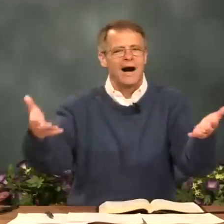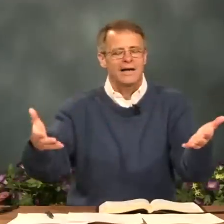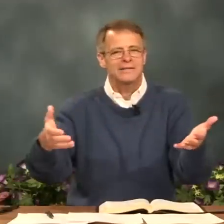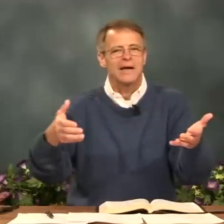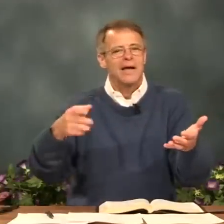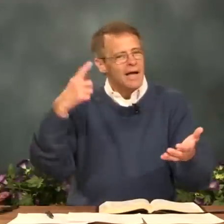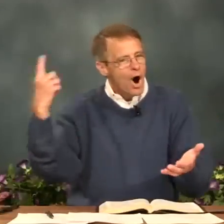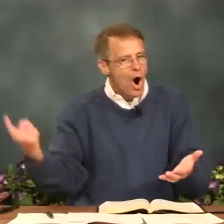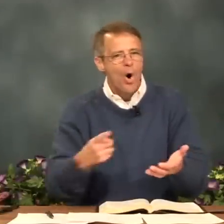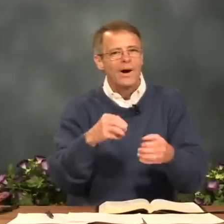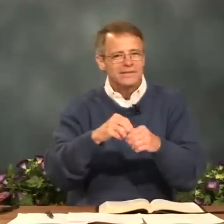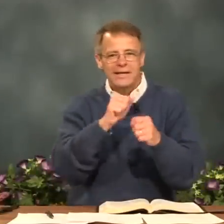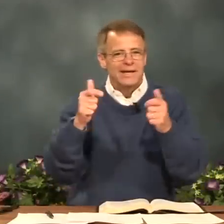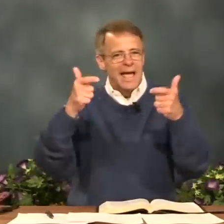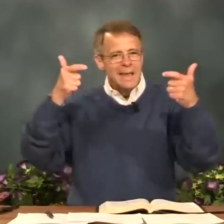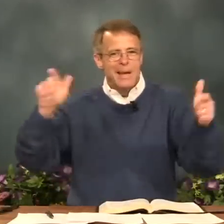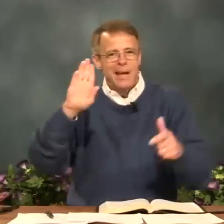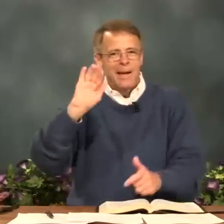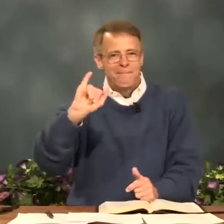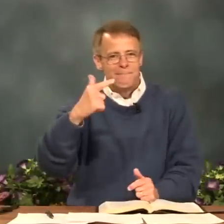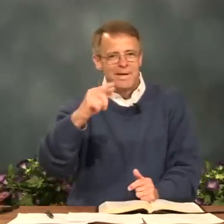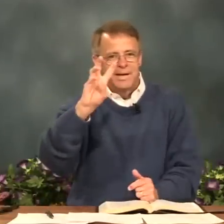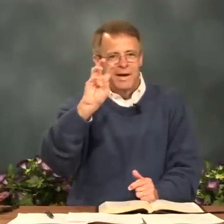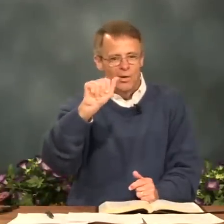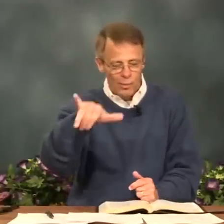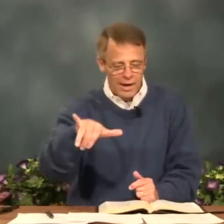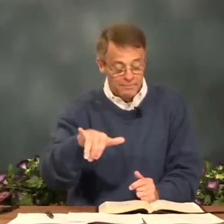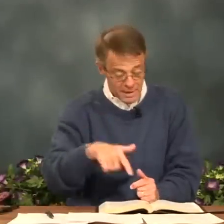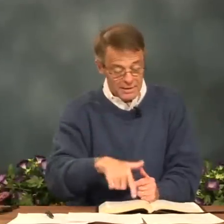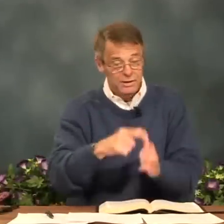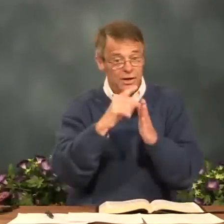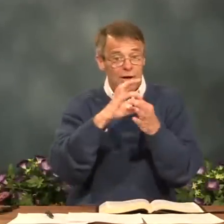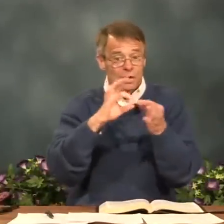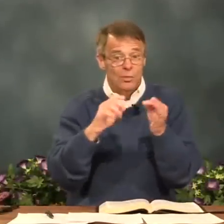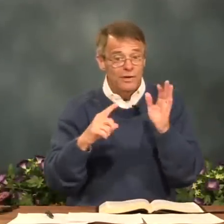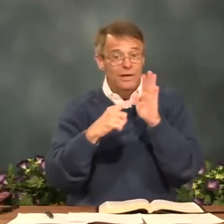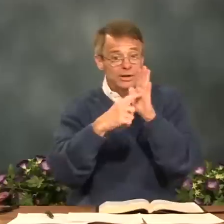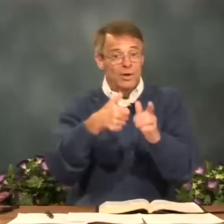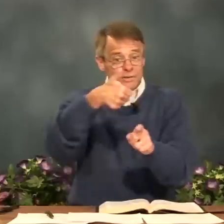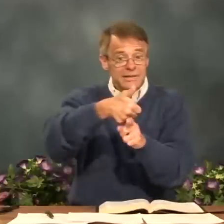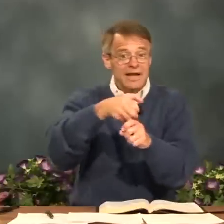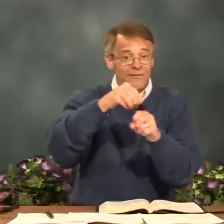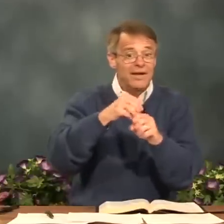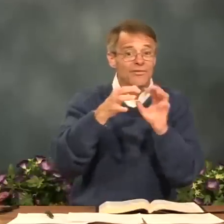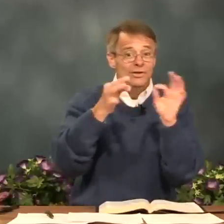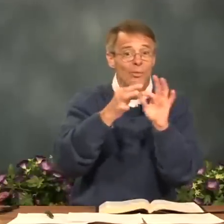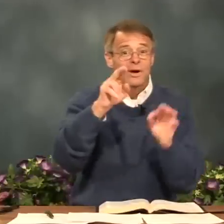provides, always in a big way. Now, this is a story that shows itself in the story